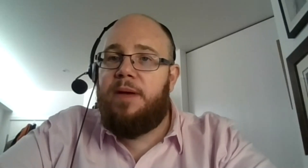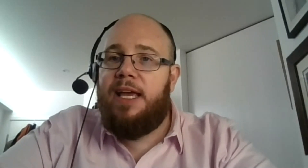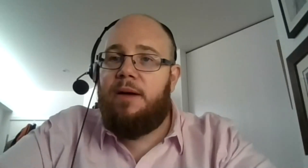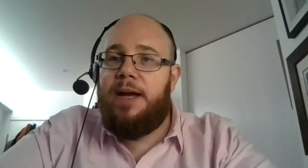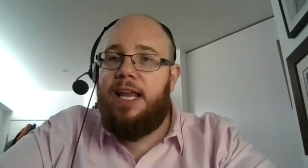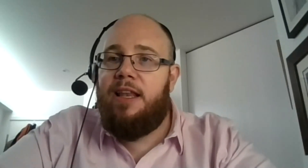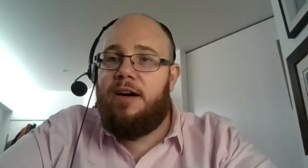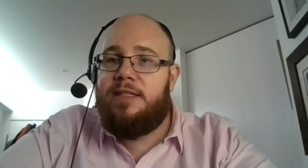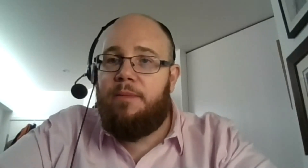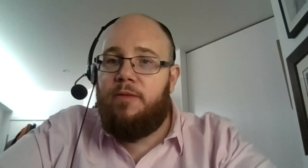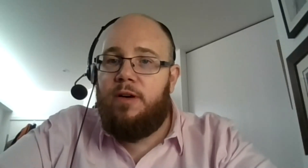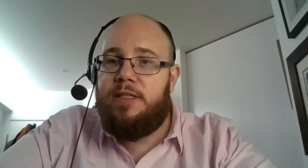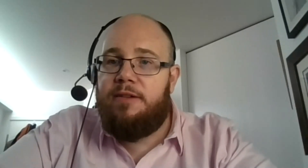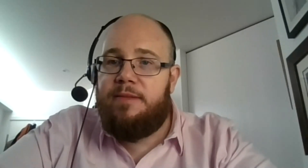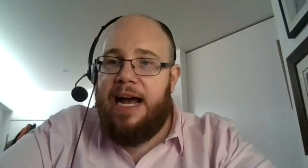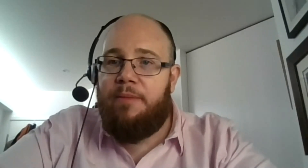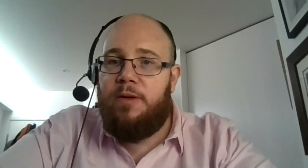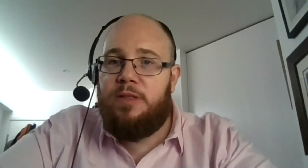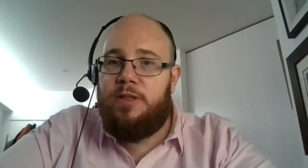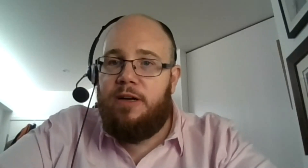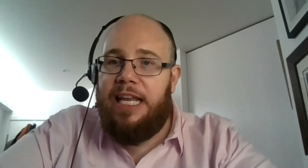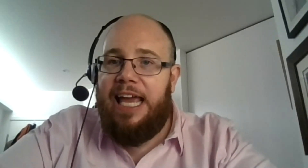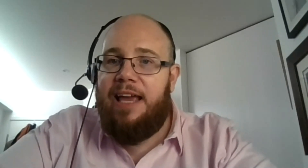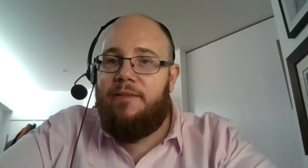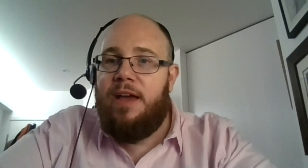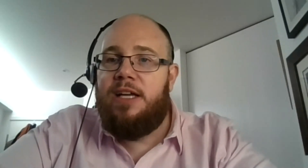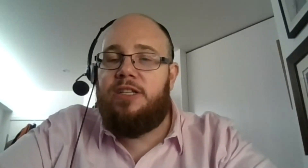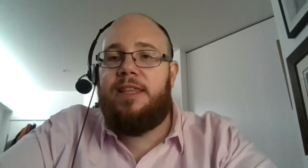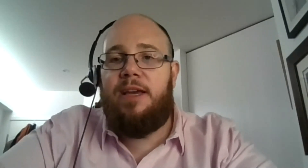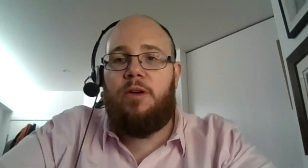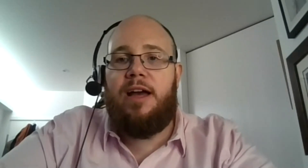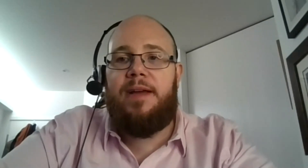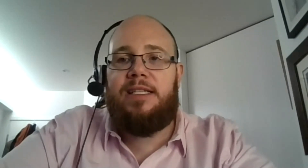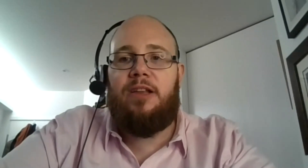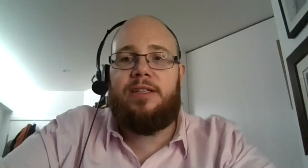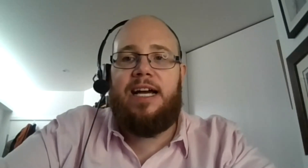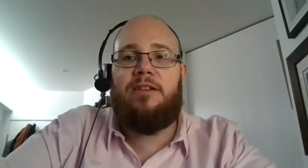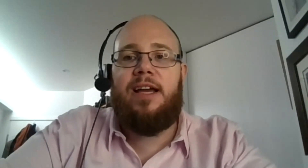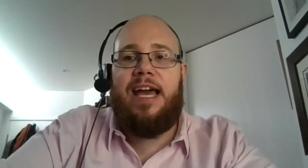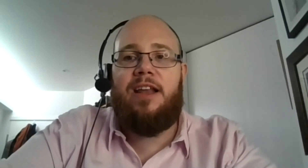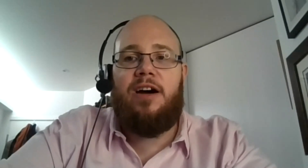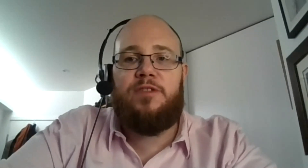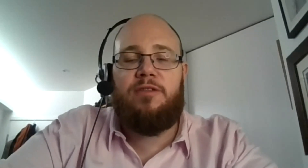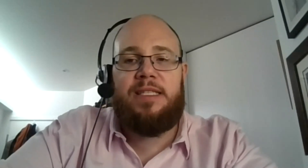picking up any last couple of ones, there are some app ones which I'll leave. Do I think we'll go into lockdown again after